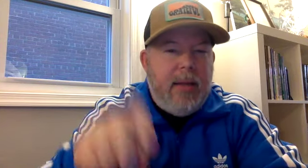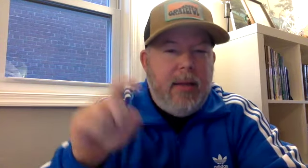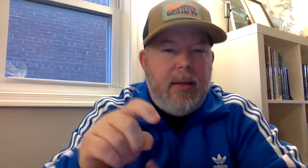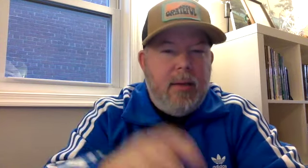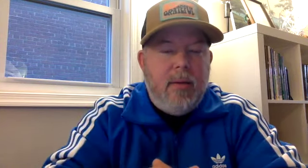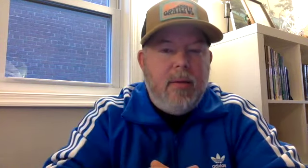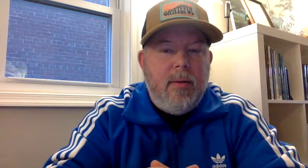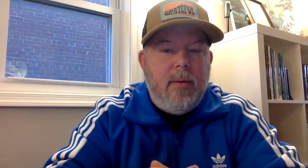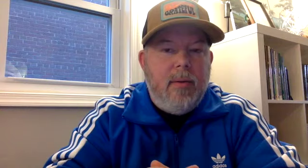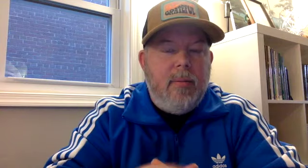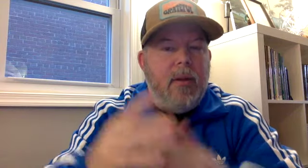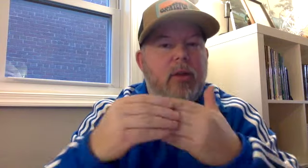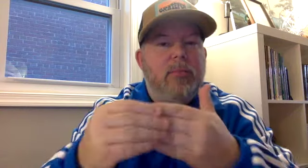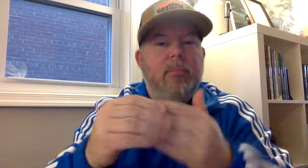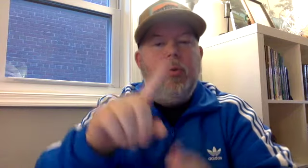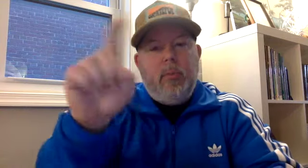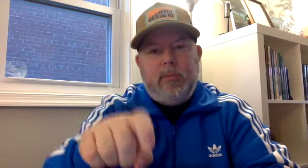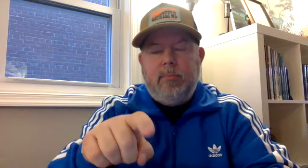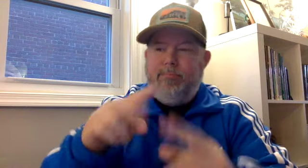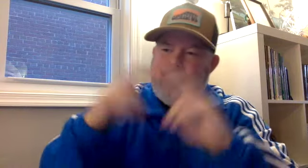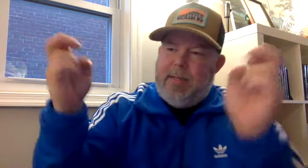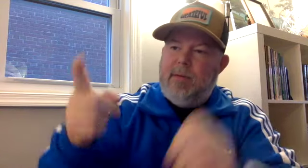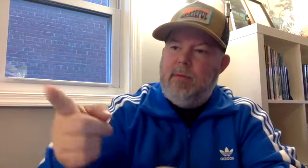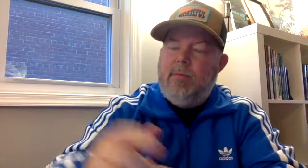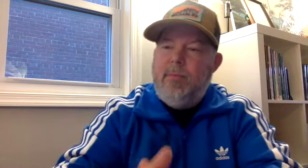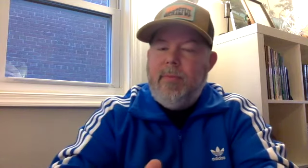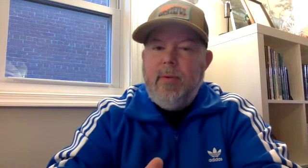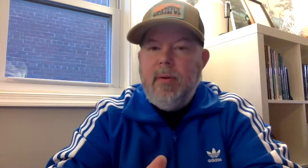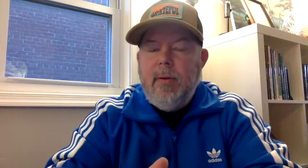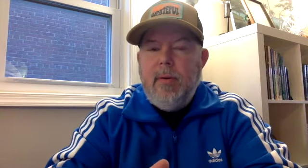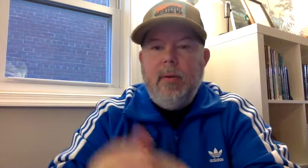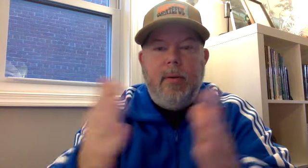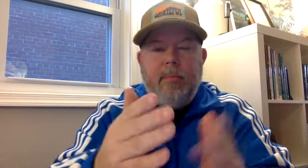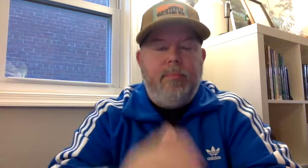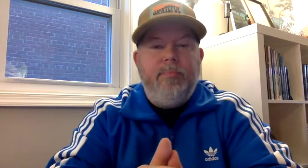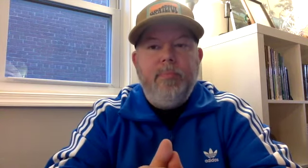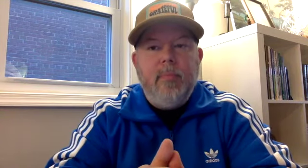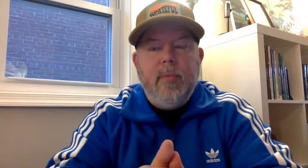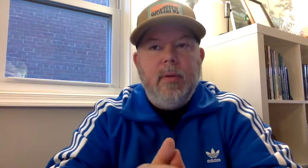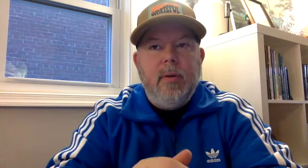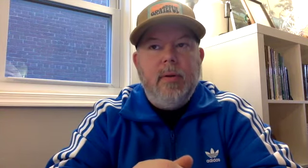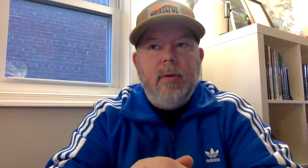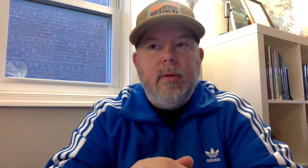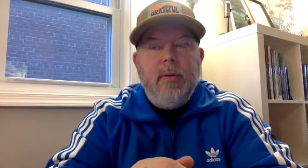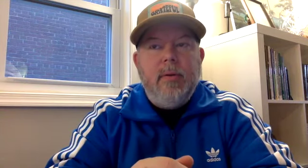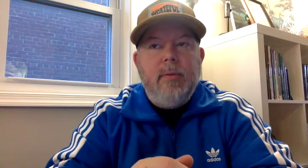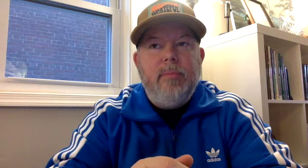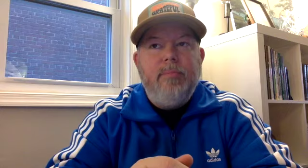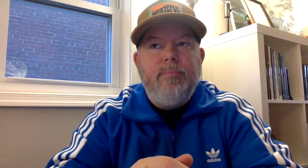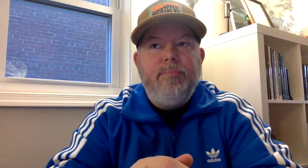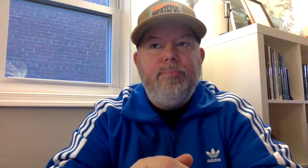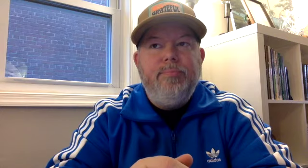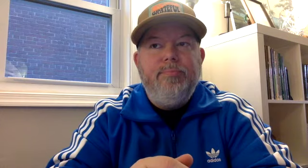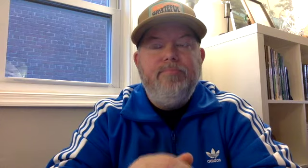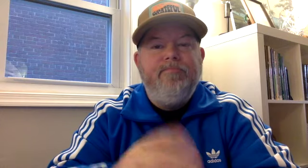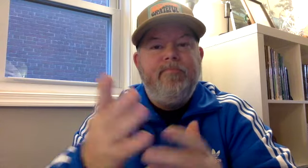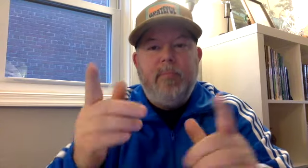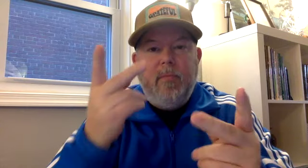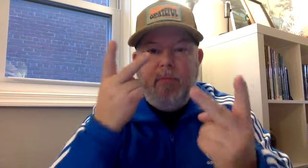Sean Hannity have actually had this conversation on the radio on the air. Geraldo said to Hannity, you know, you were around during Watergate, Nixon,